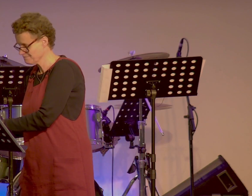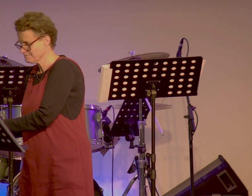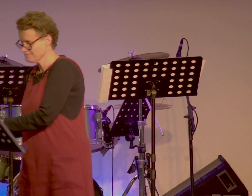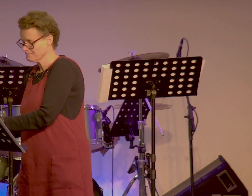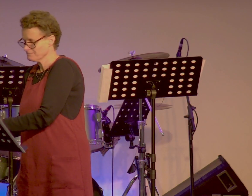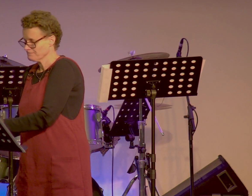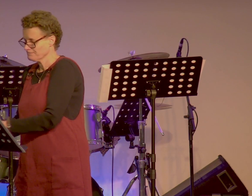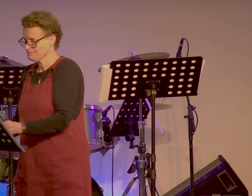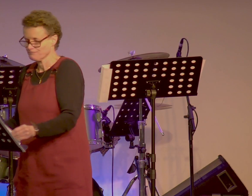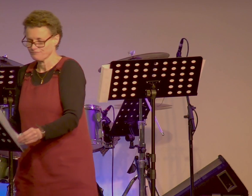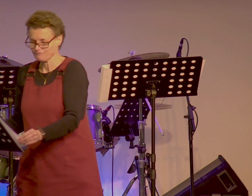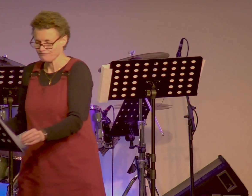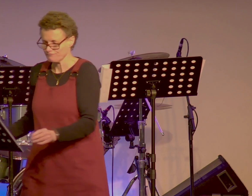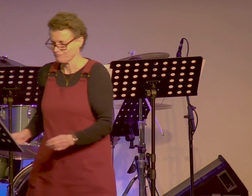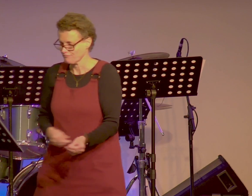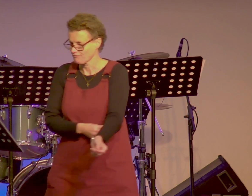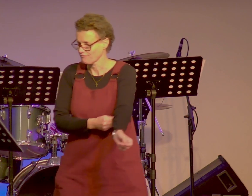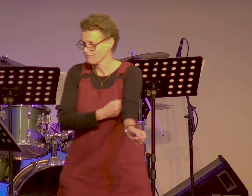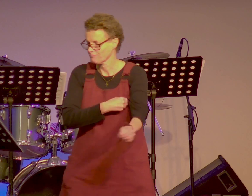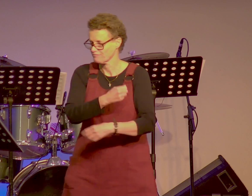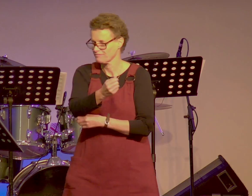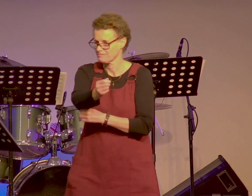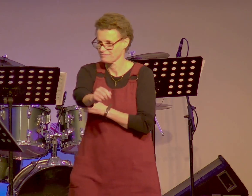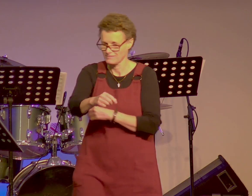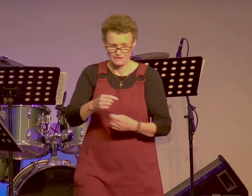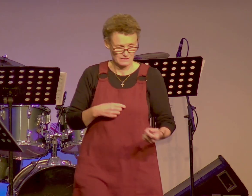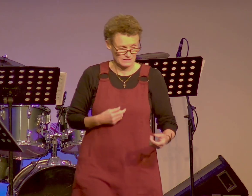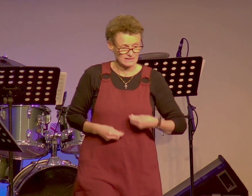about communicating.